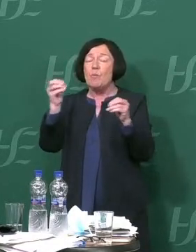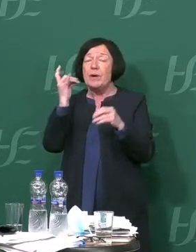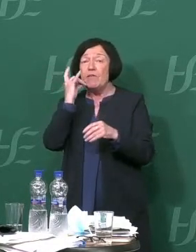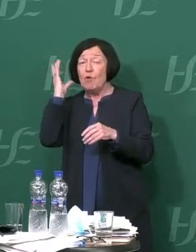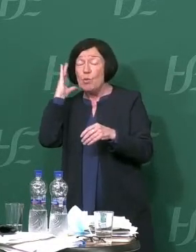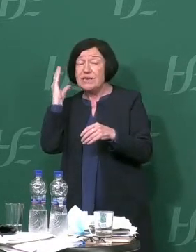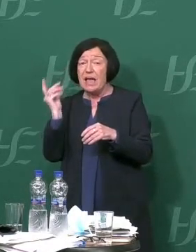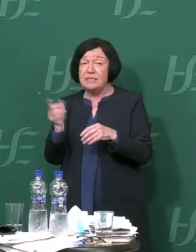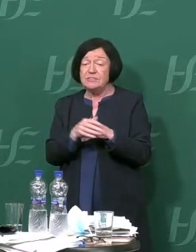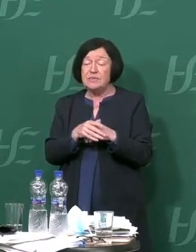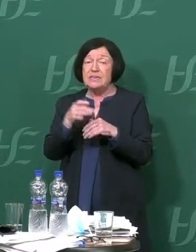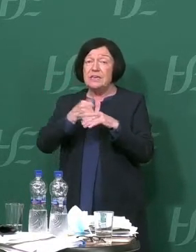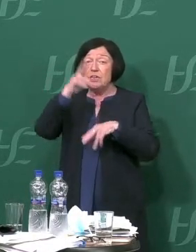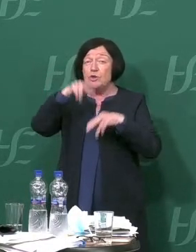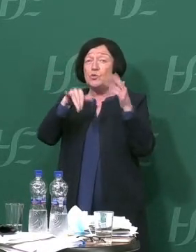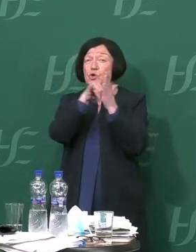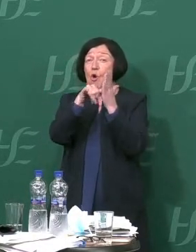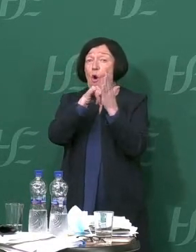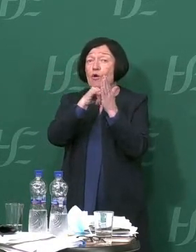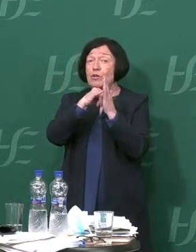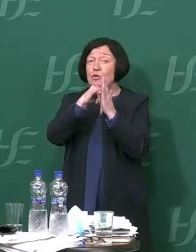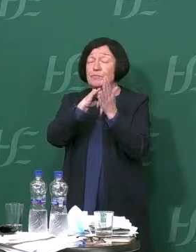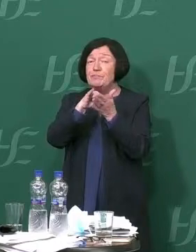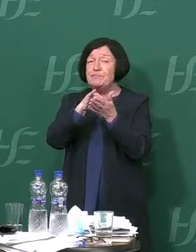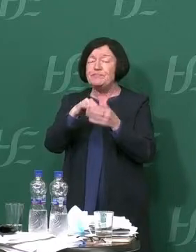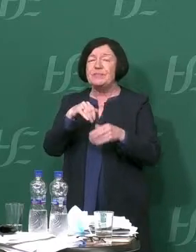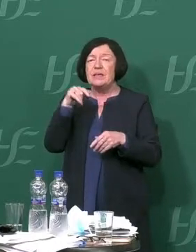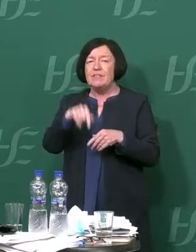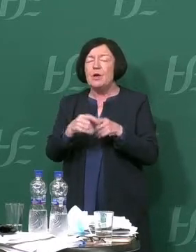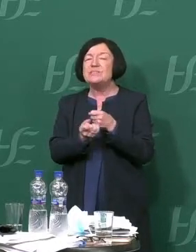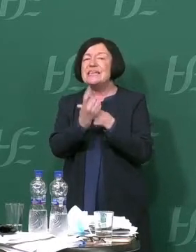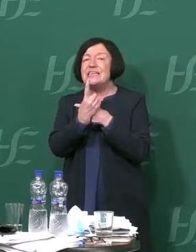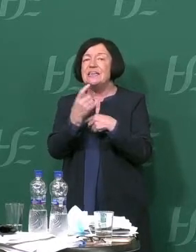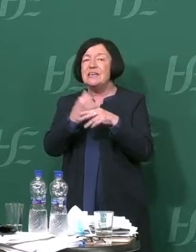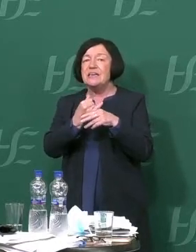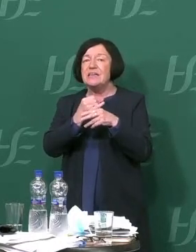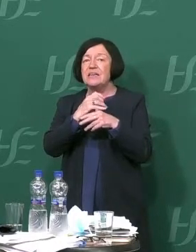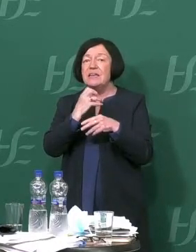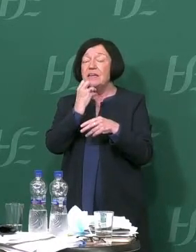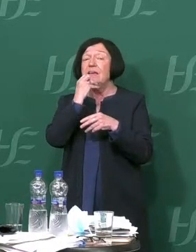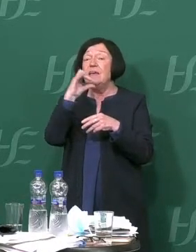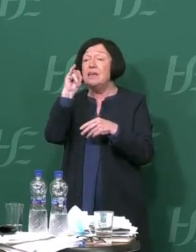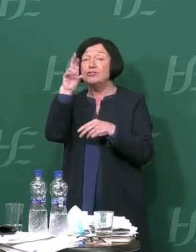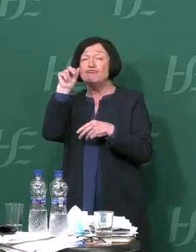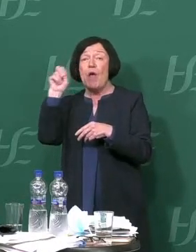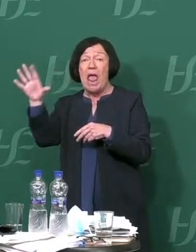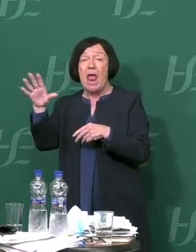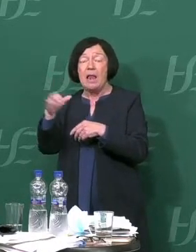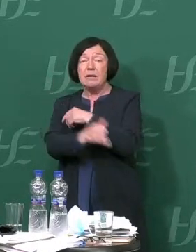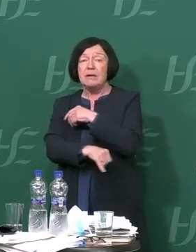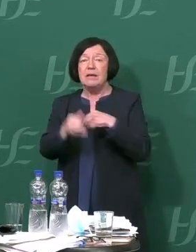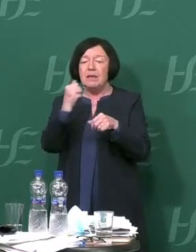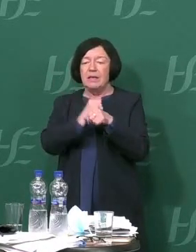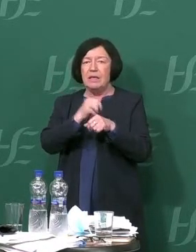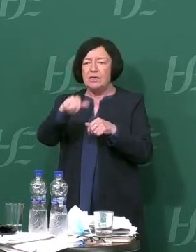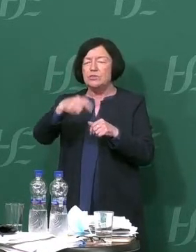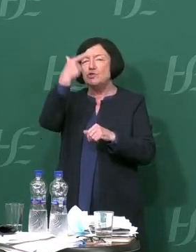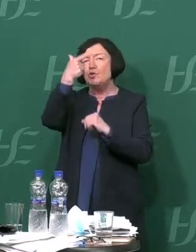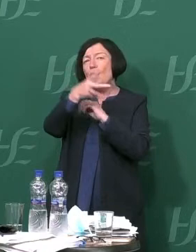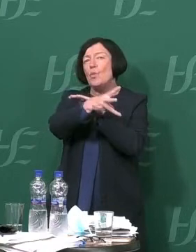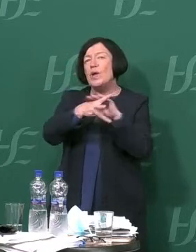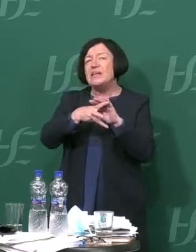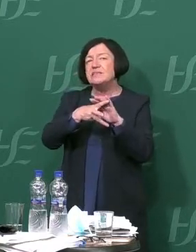hospitality in New York State, and there was also an issue in Israel that arose within about a fortnight